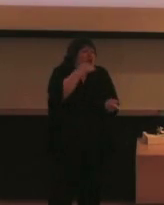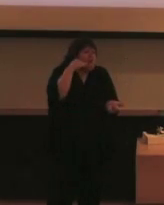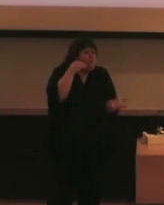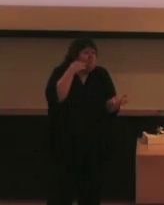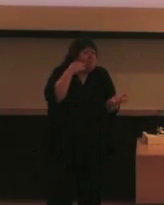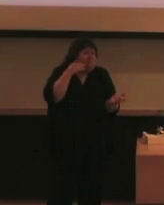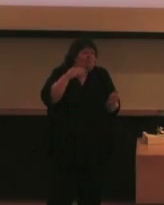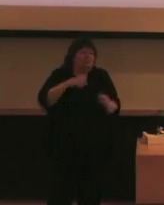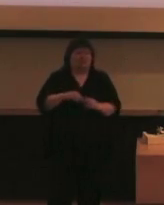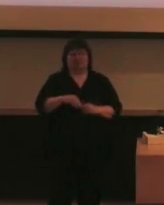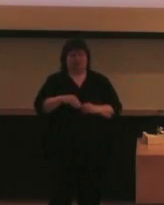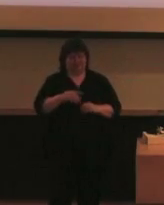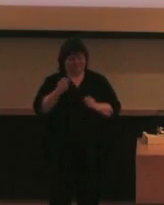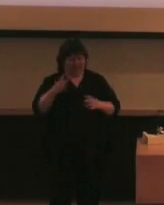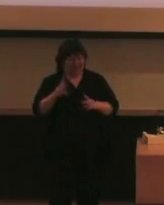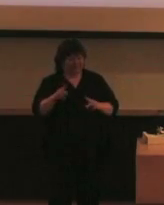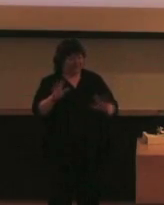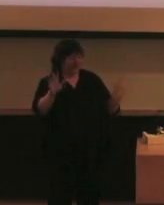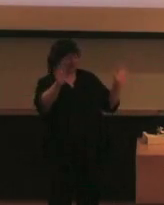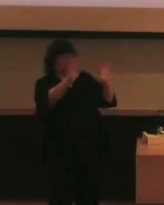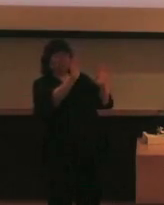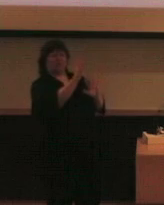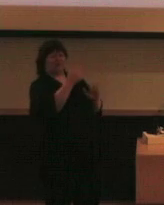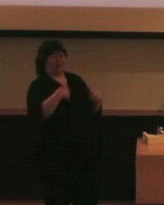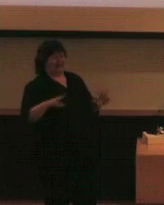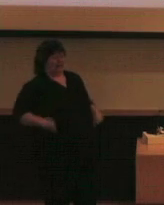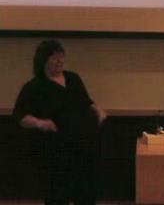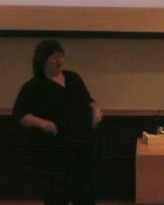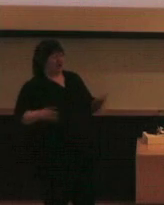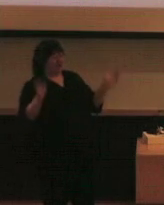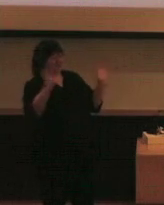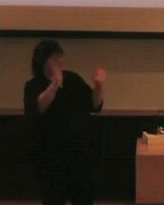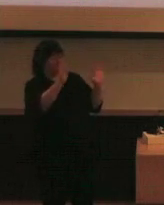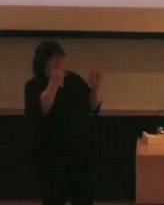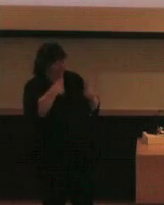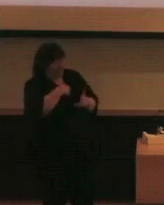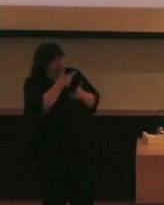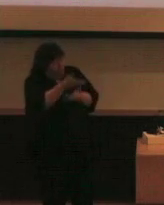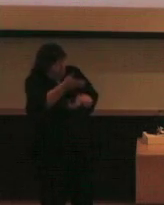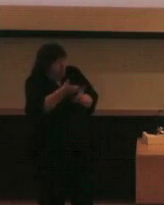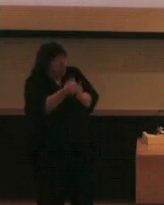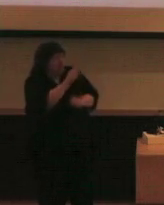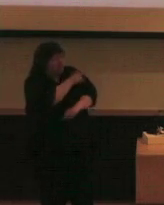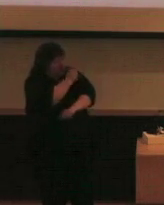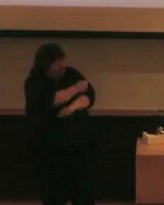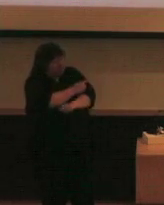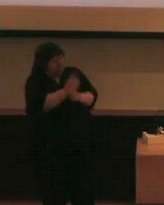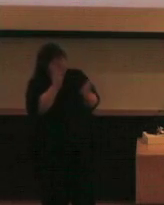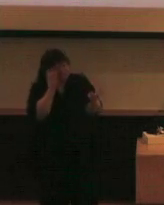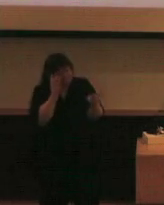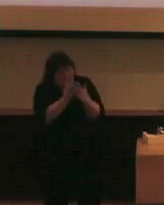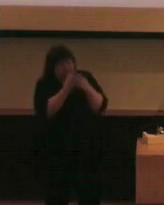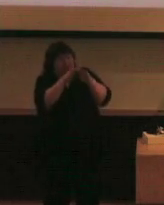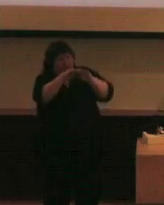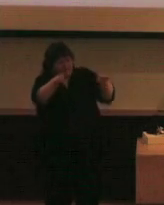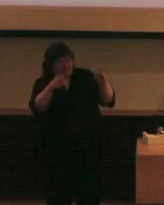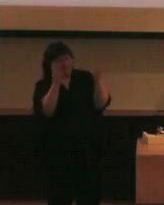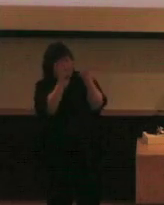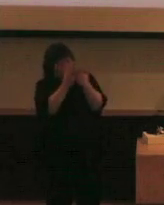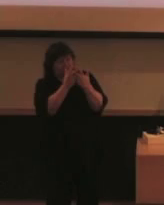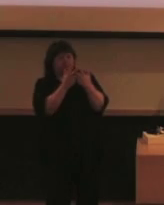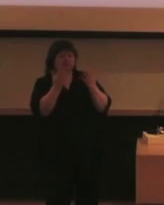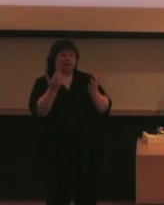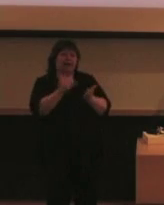and so forth. And a lot of people said, whoa, whoa, whoa, hold on. We need to work with this patient. Get down to the level of the patient. Again,